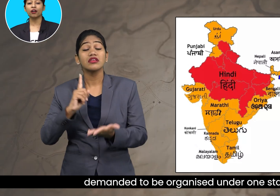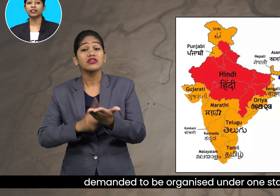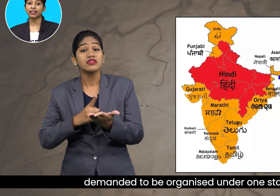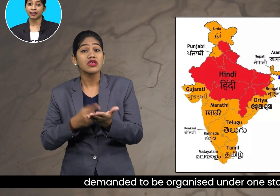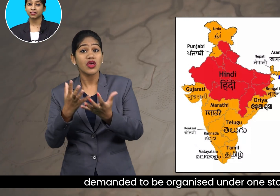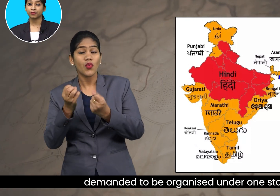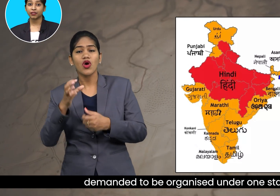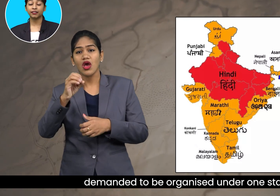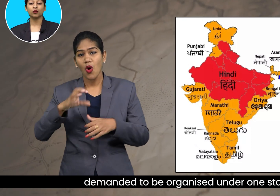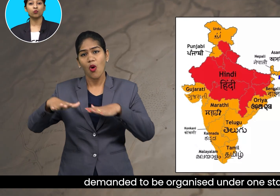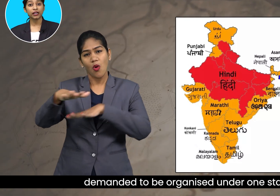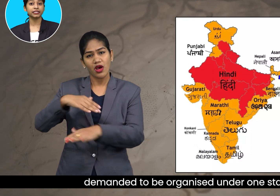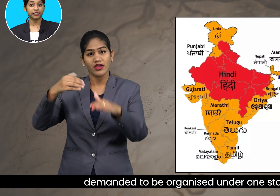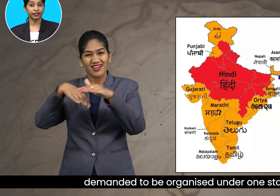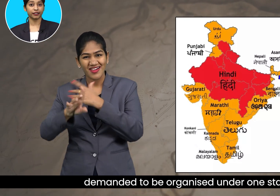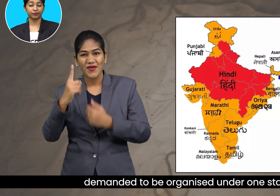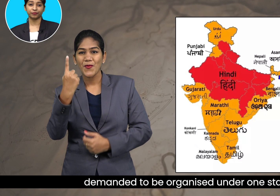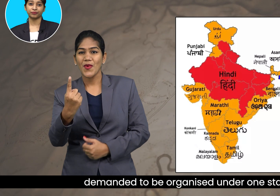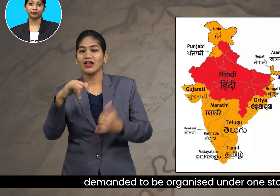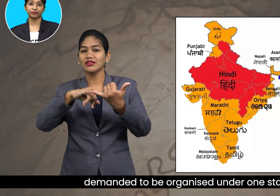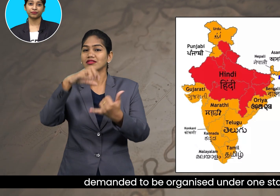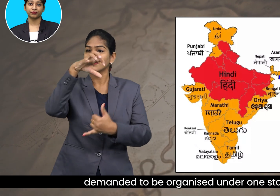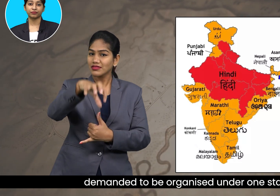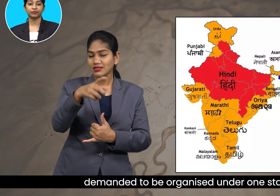be organized under one state.